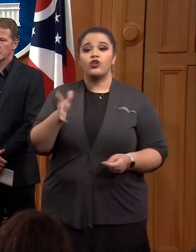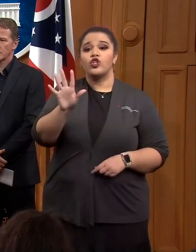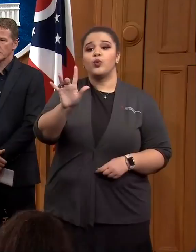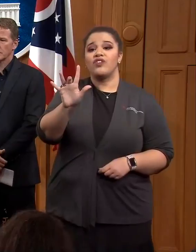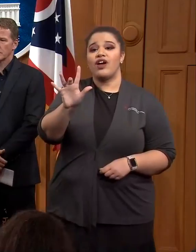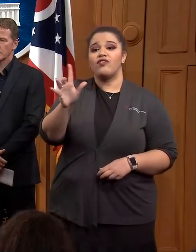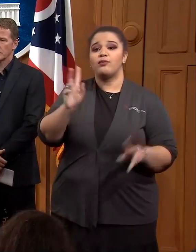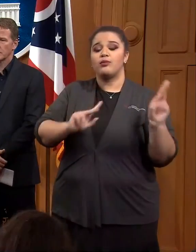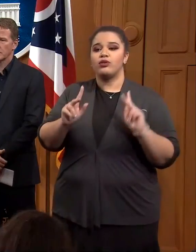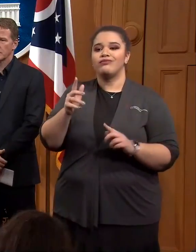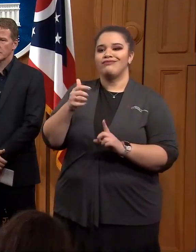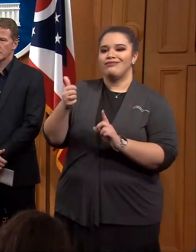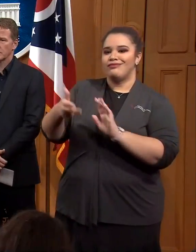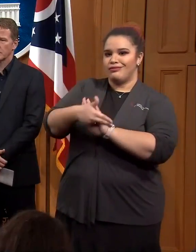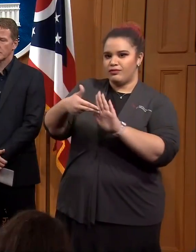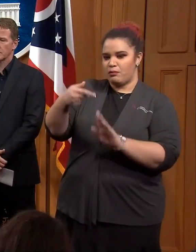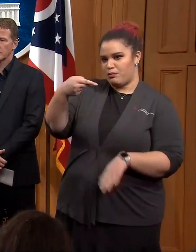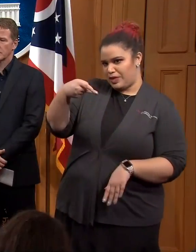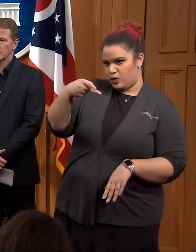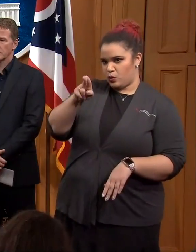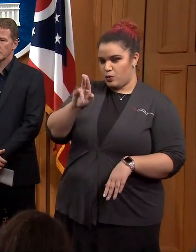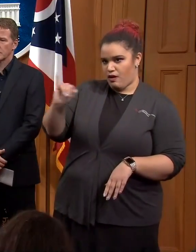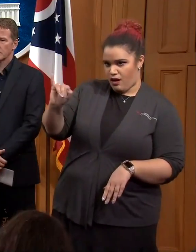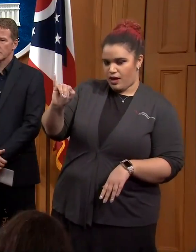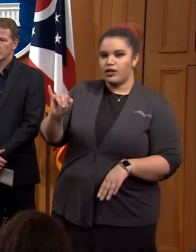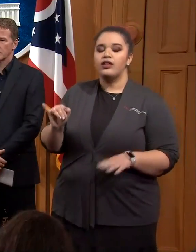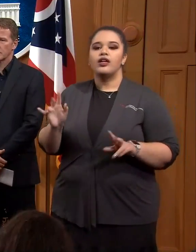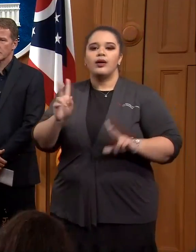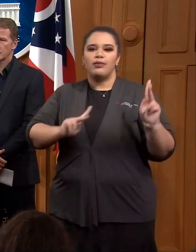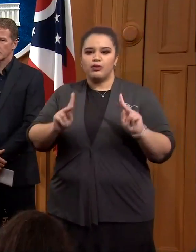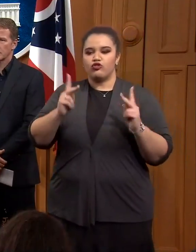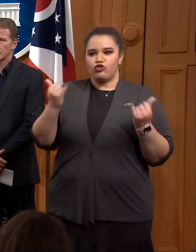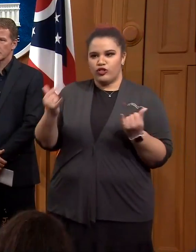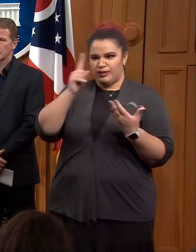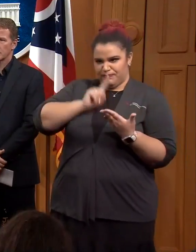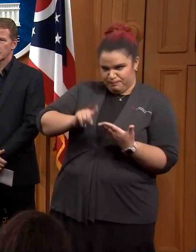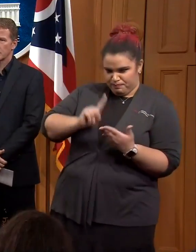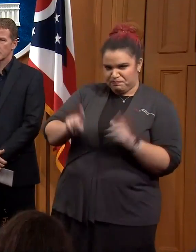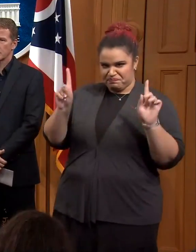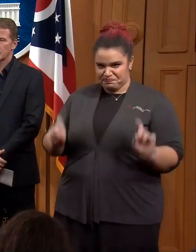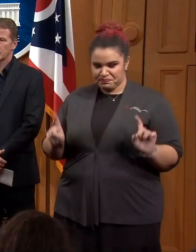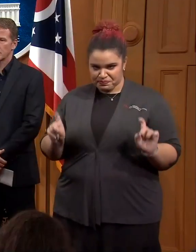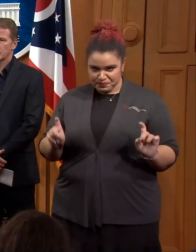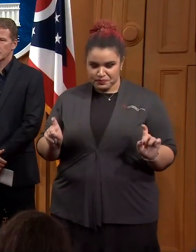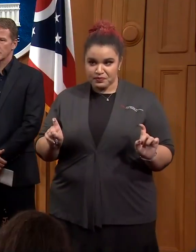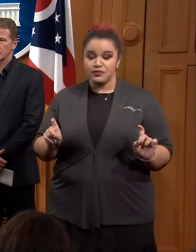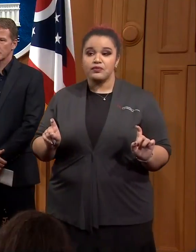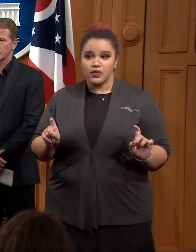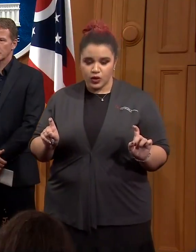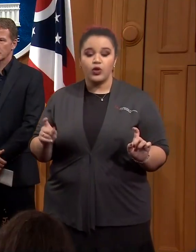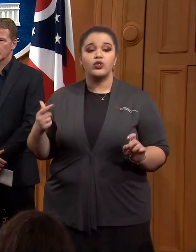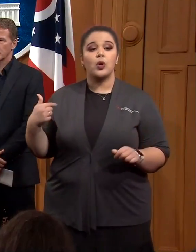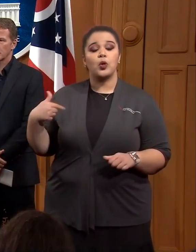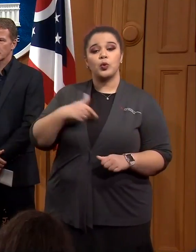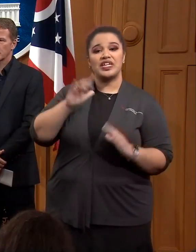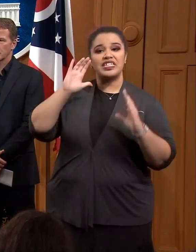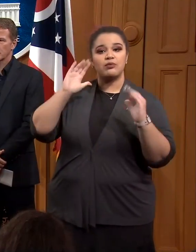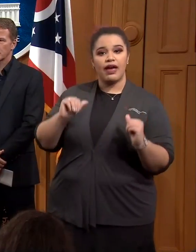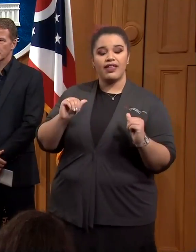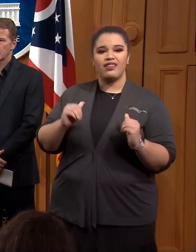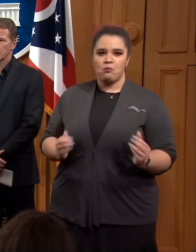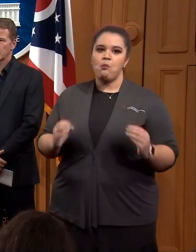pending, and we have 21 negatives. So we expect to see these cases grow, and we